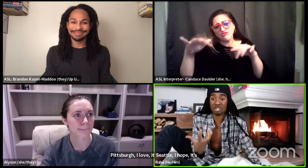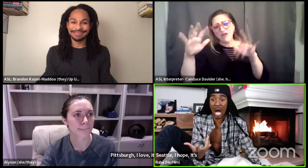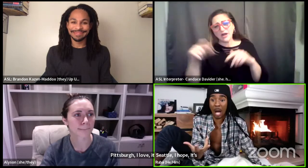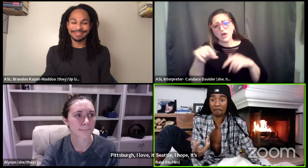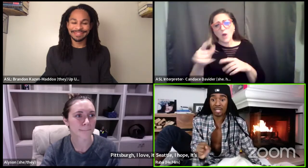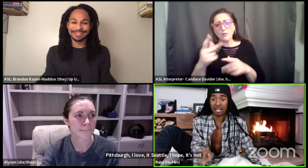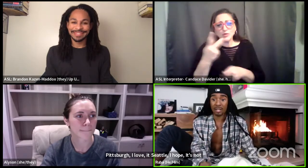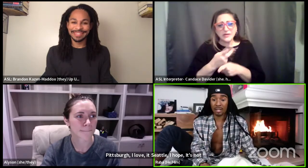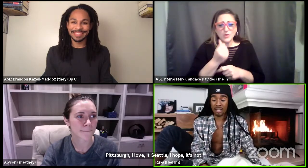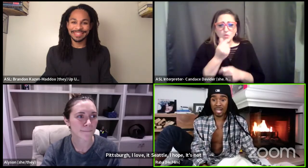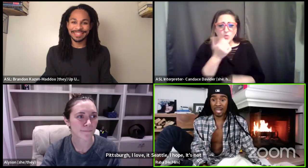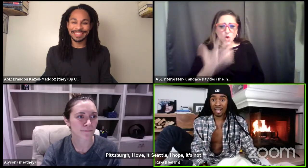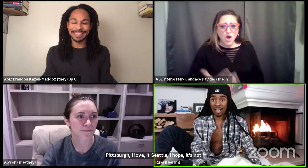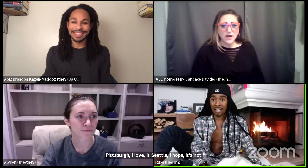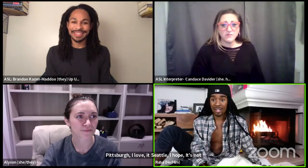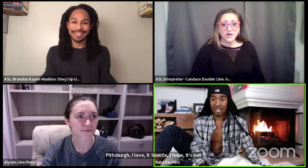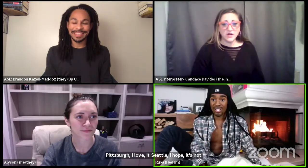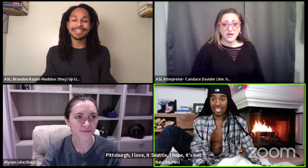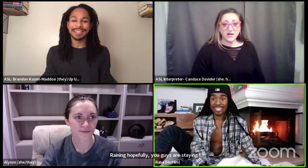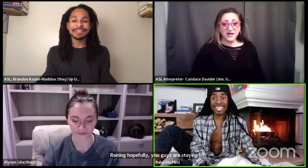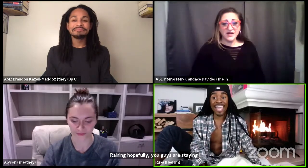and bundled up.